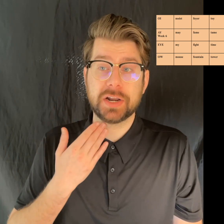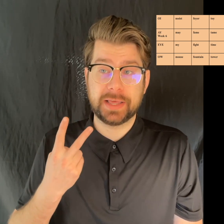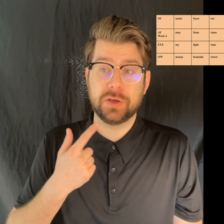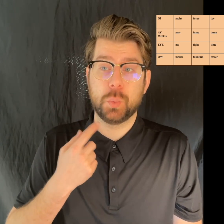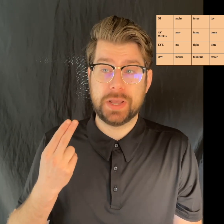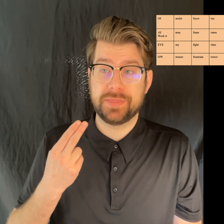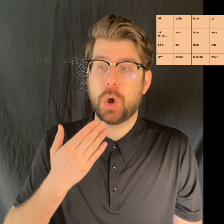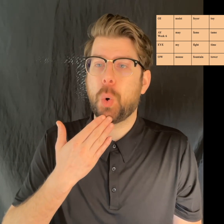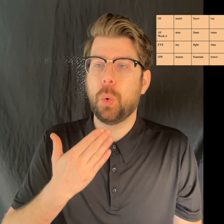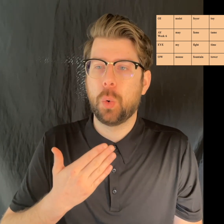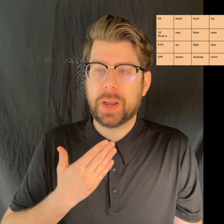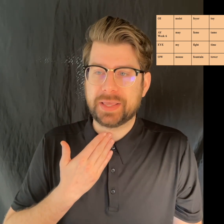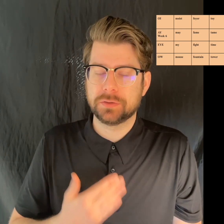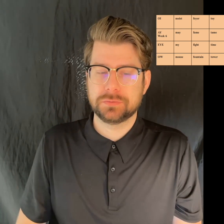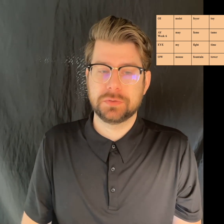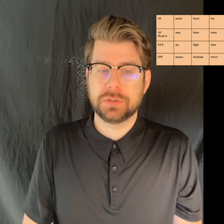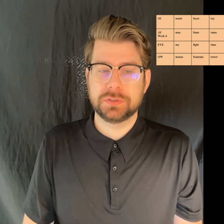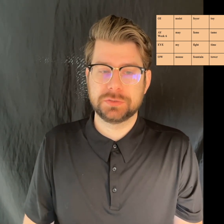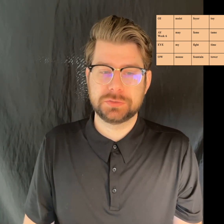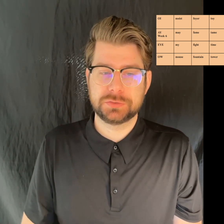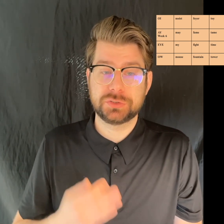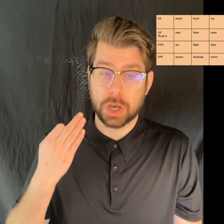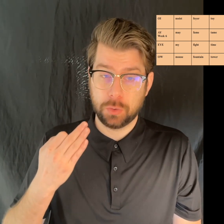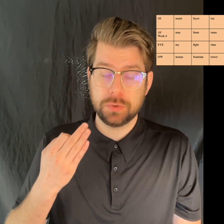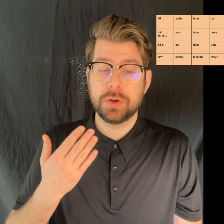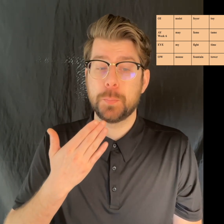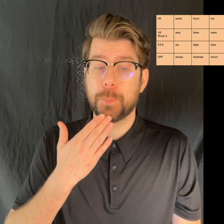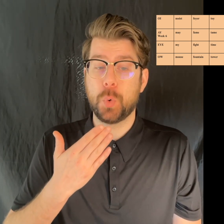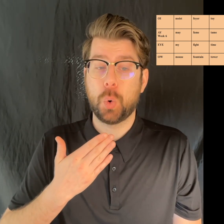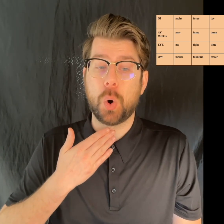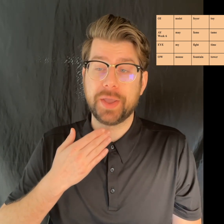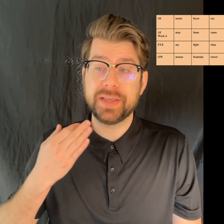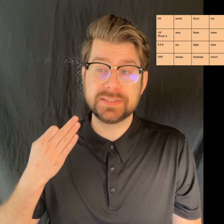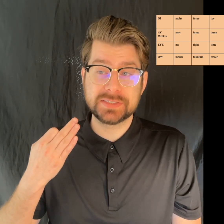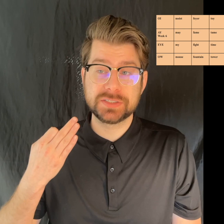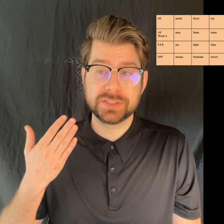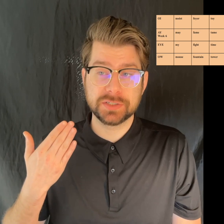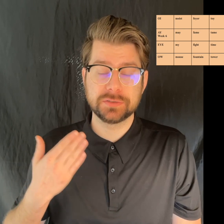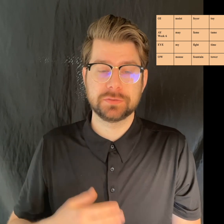Starting with oi. So, moist,